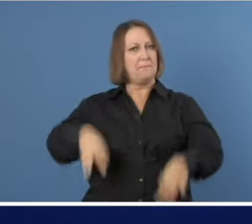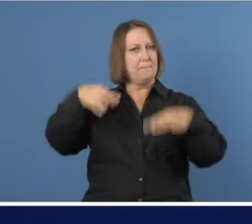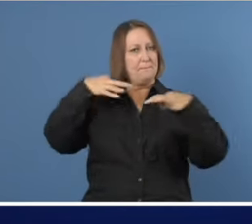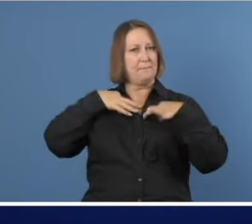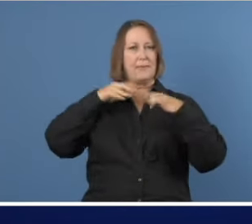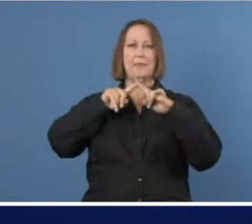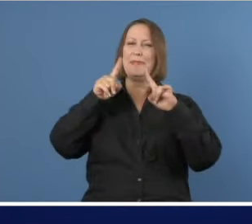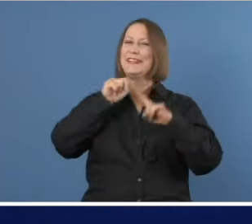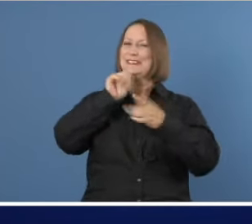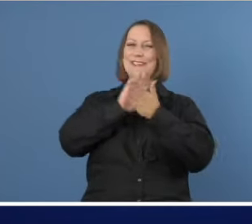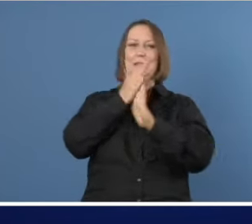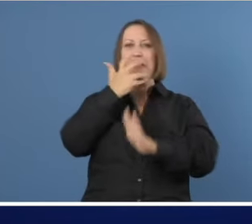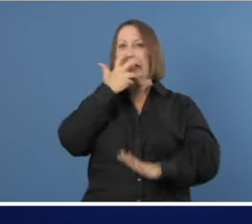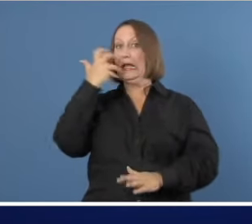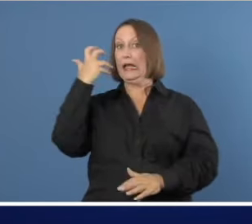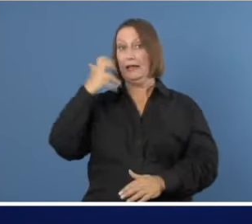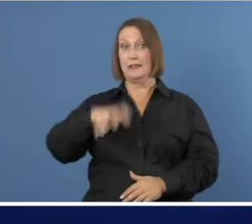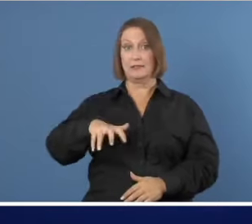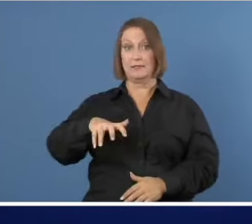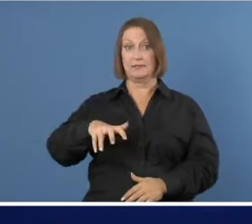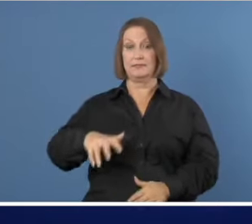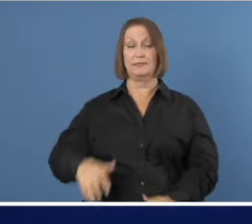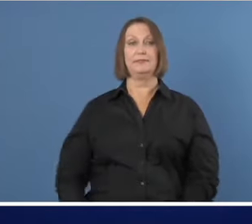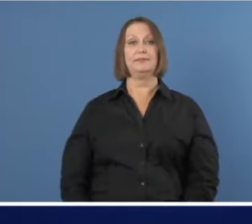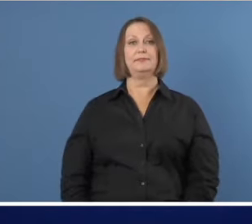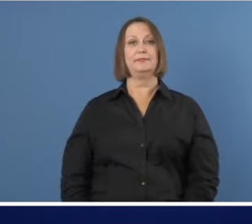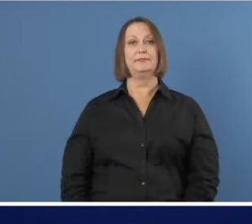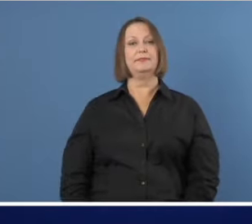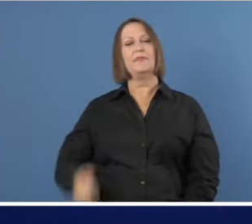Be sure the victim does not become overheated.